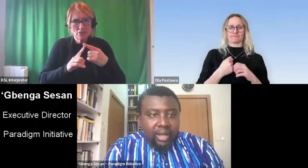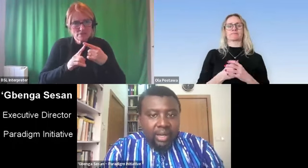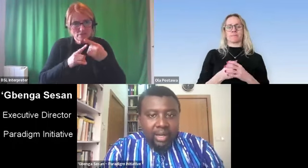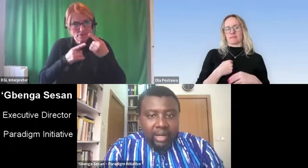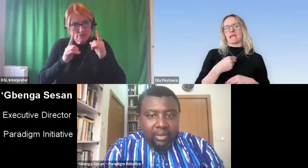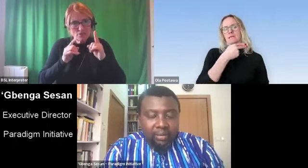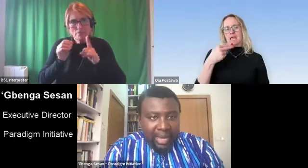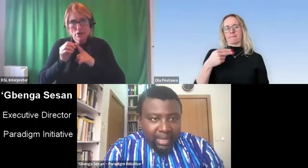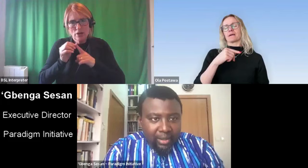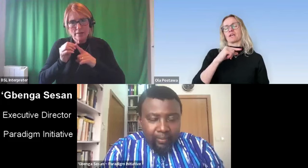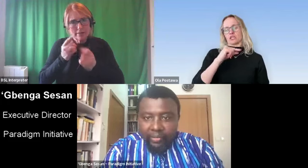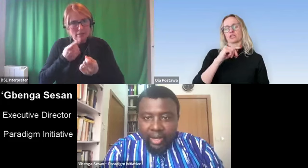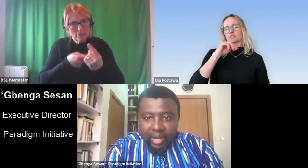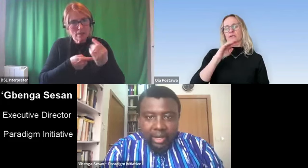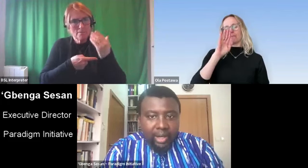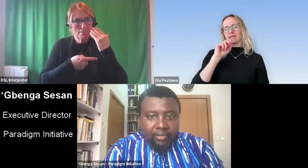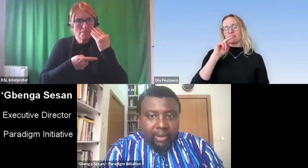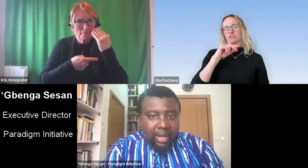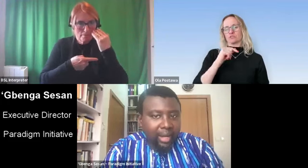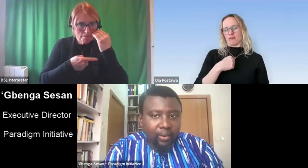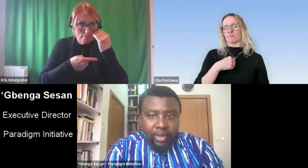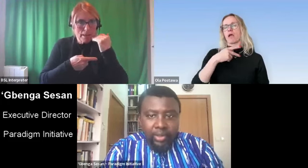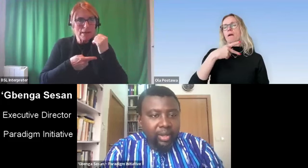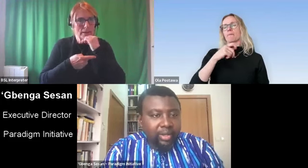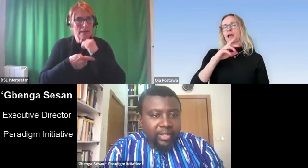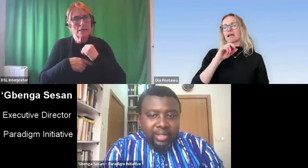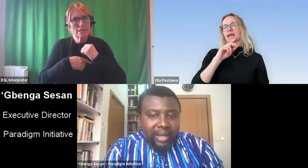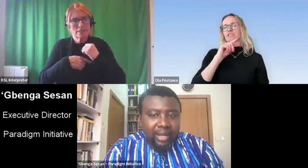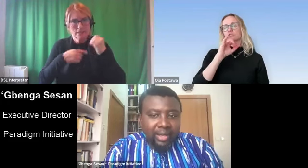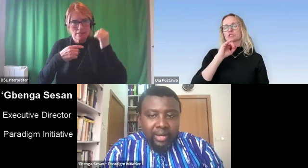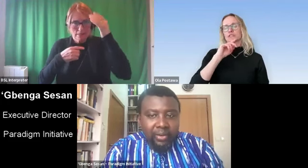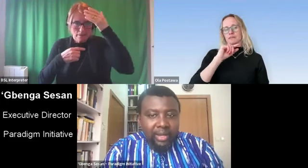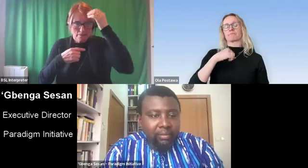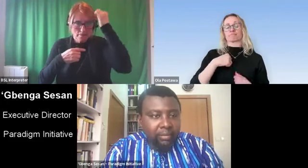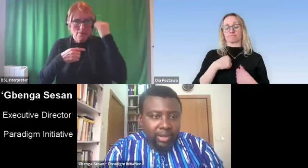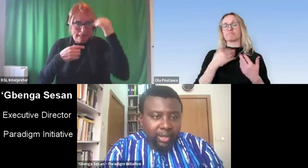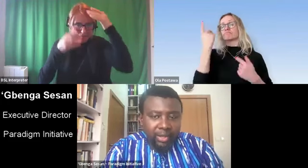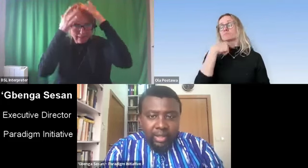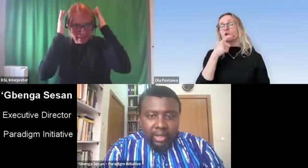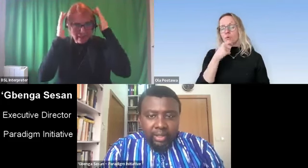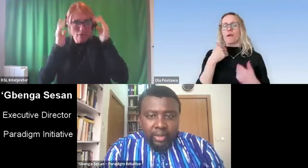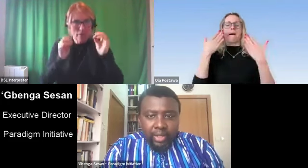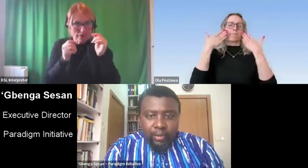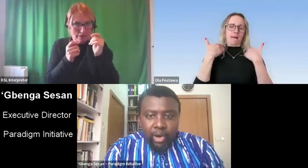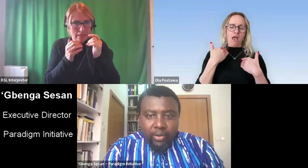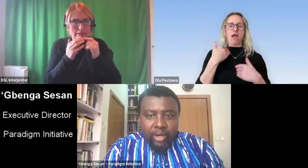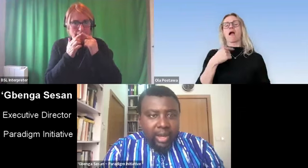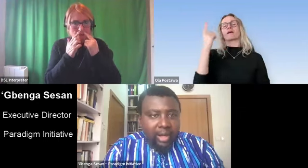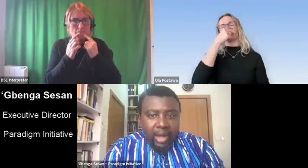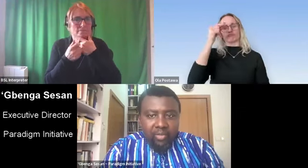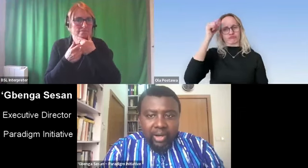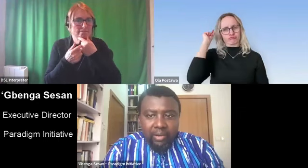Initiative. I am a Black man. I have black hair with slightly graying beard. Today,